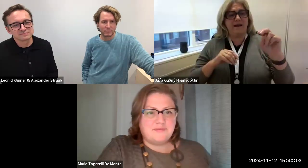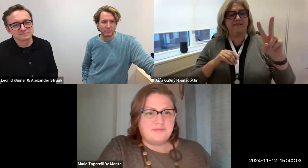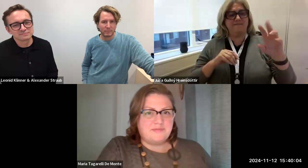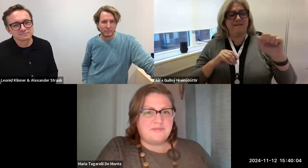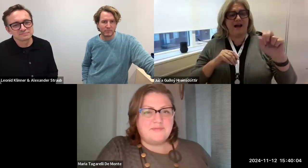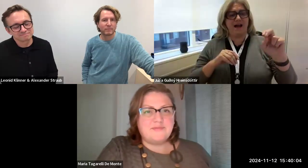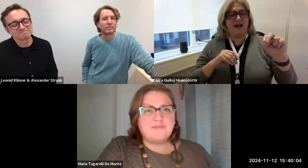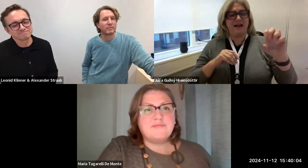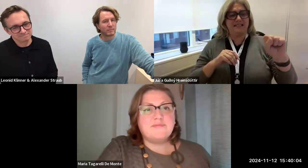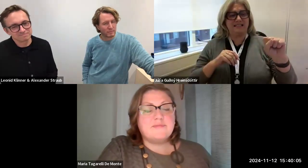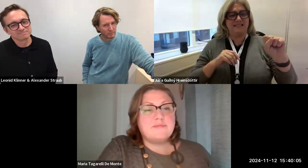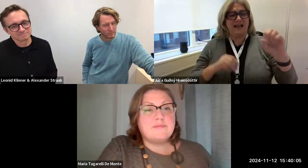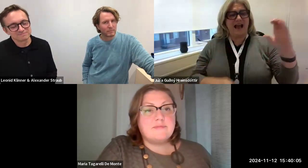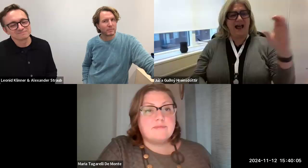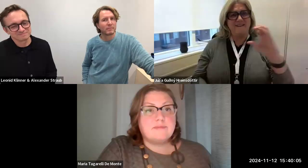and we use